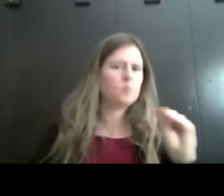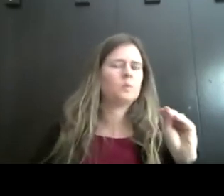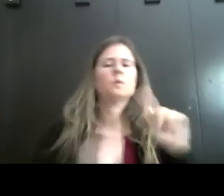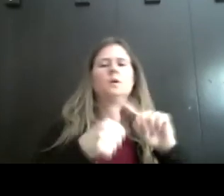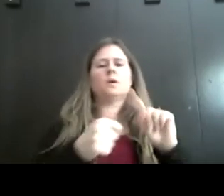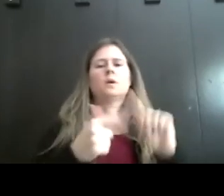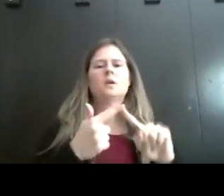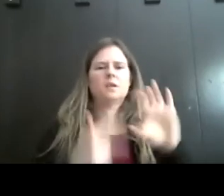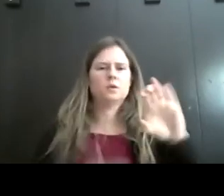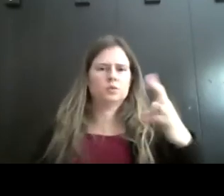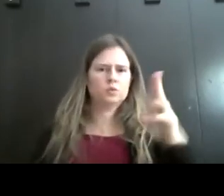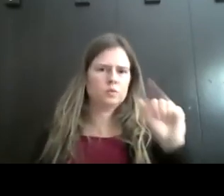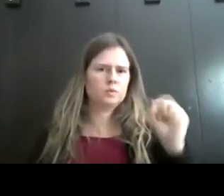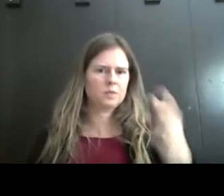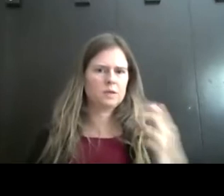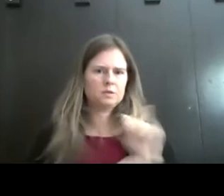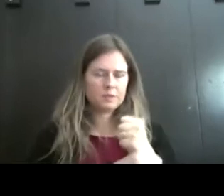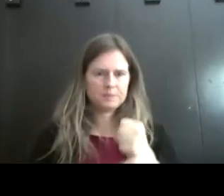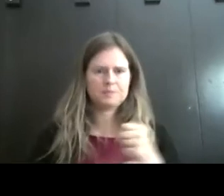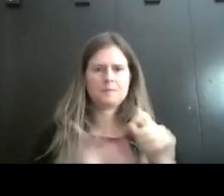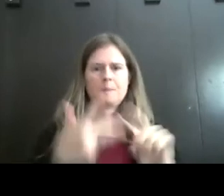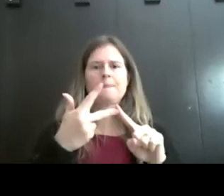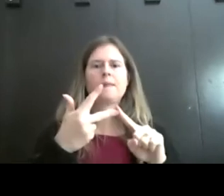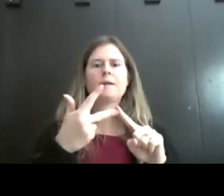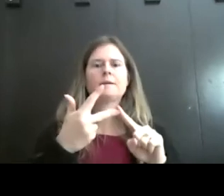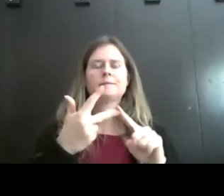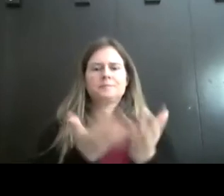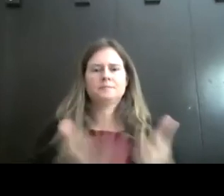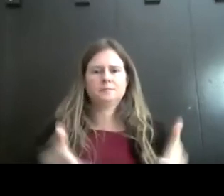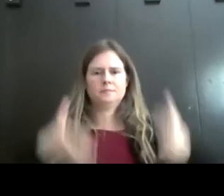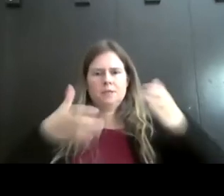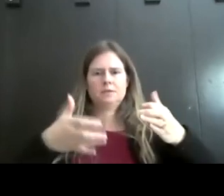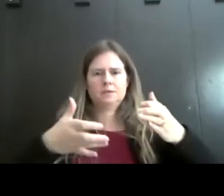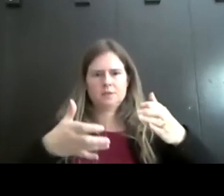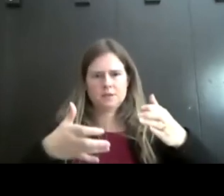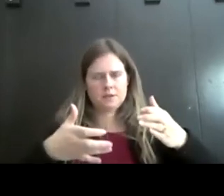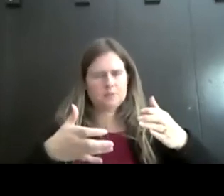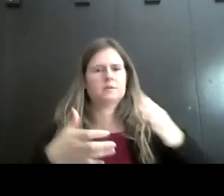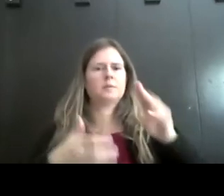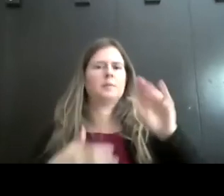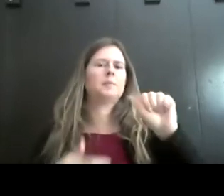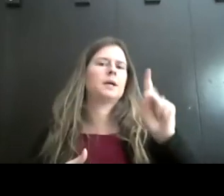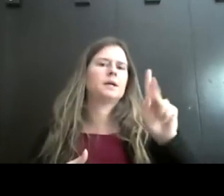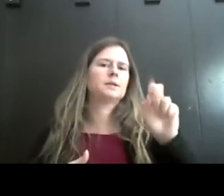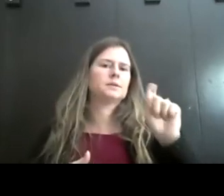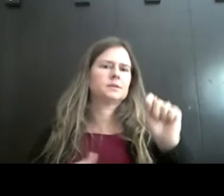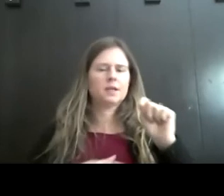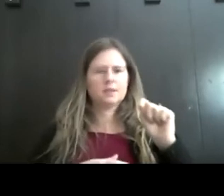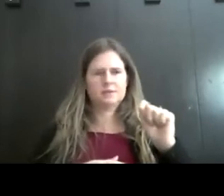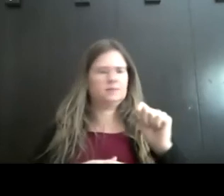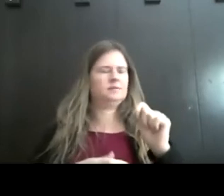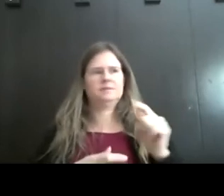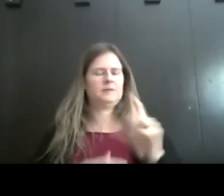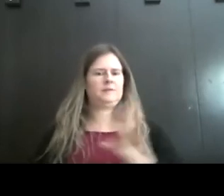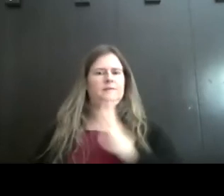canoes. We're famous for our basket weavers. Our basket weavers were some of the greatest basket weavers you'll find anywhere in the world.